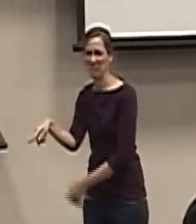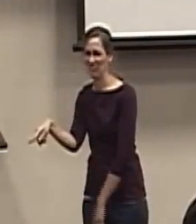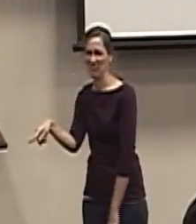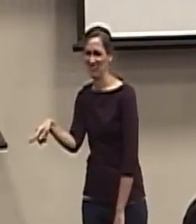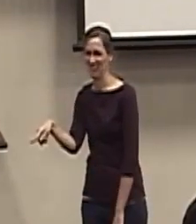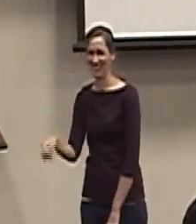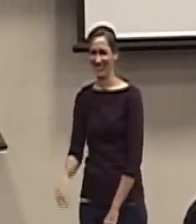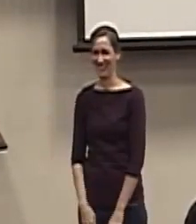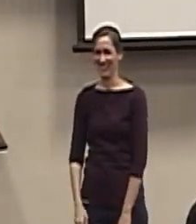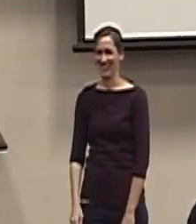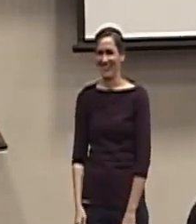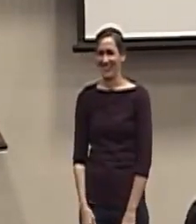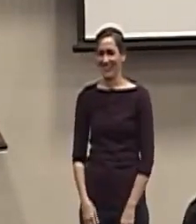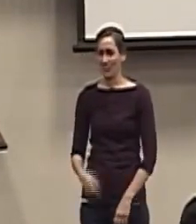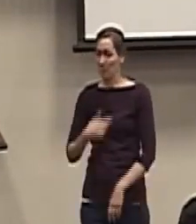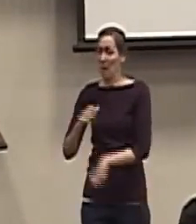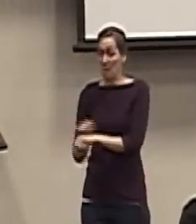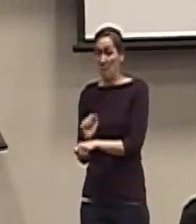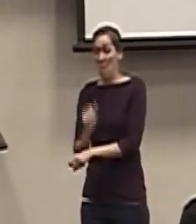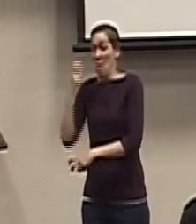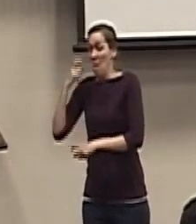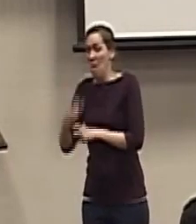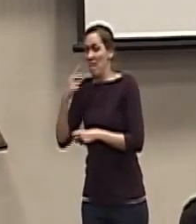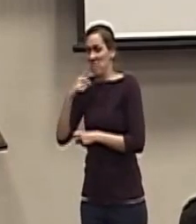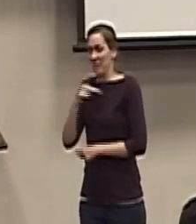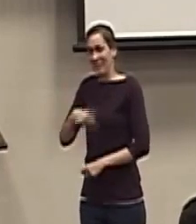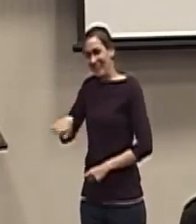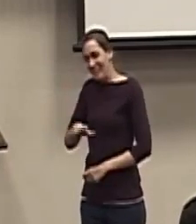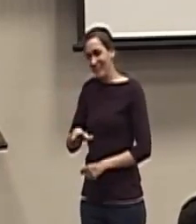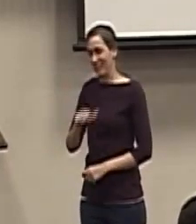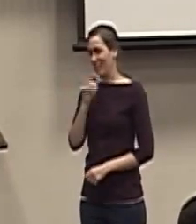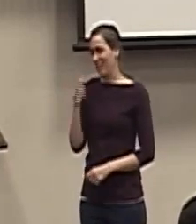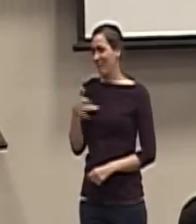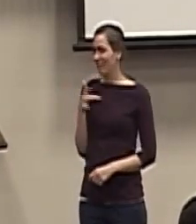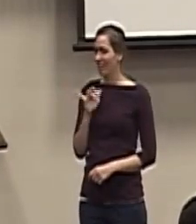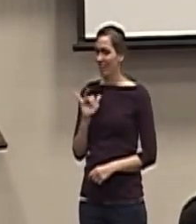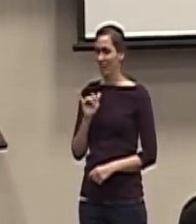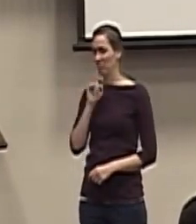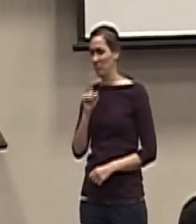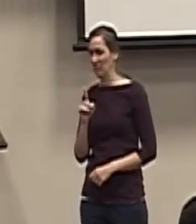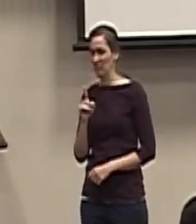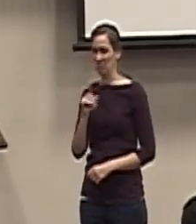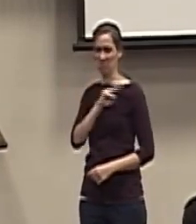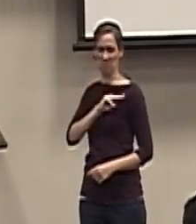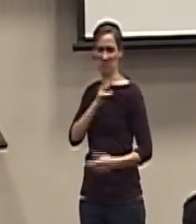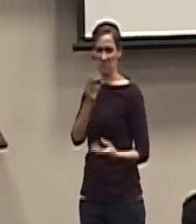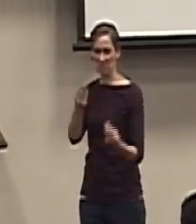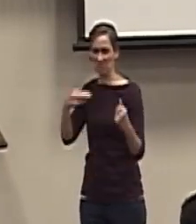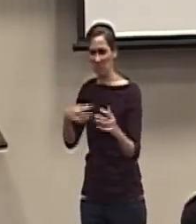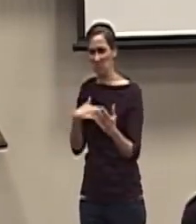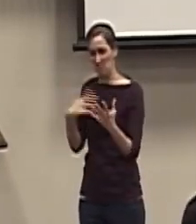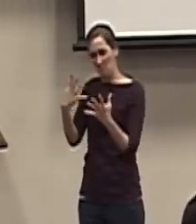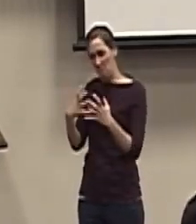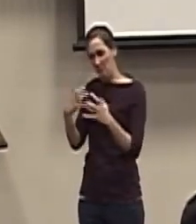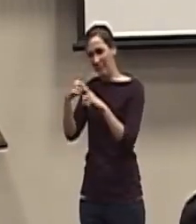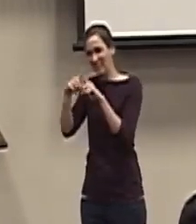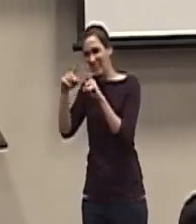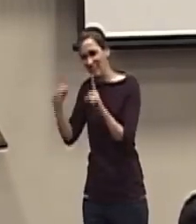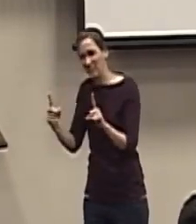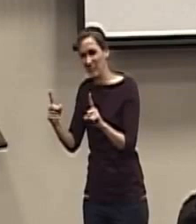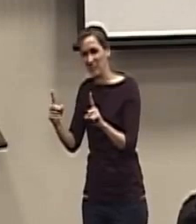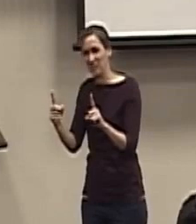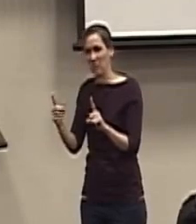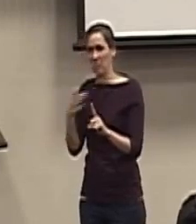work. I wanted something different. I spent a few years in Altus and wanted something different, and so my wife and I made the decision to move to Knoxville,